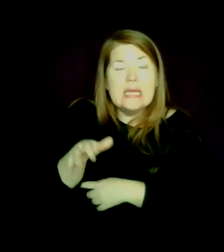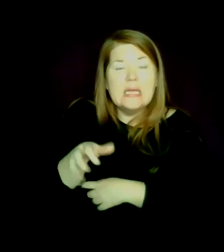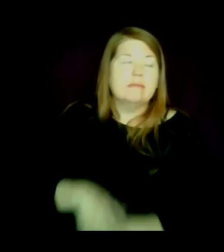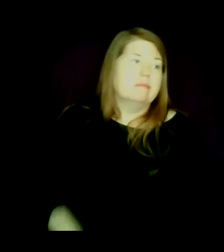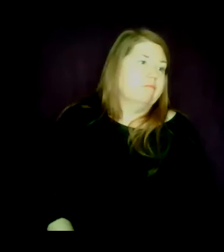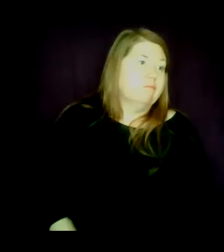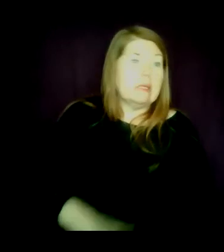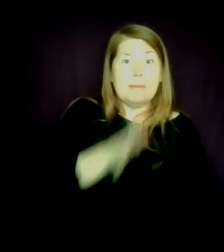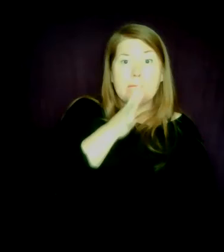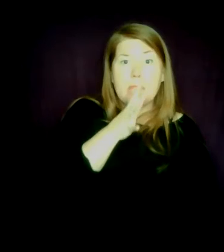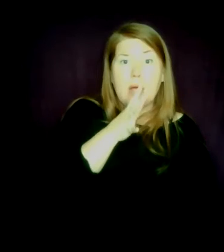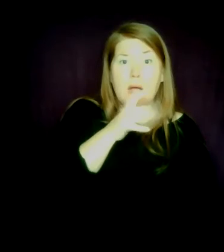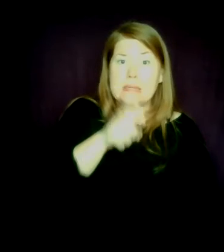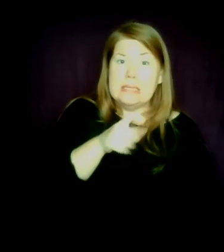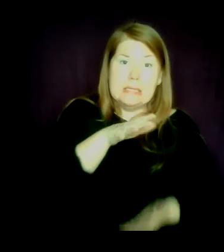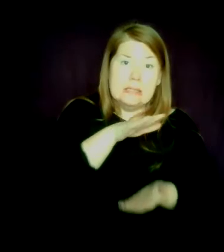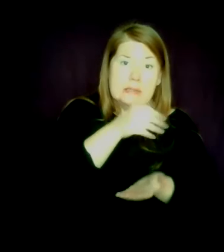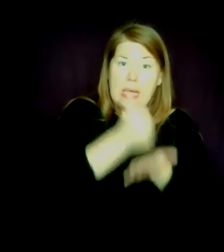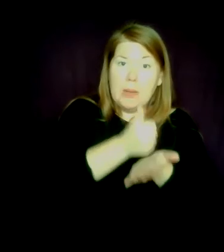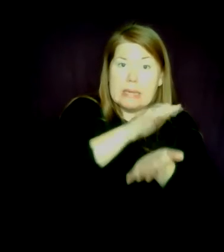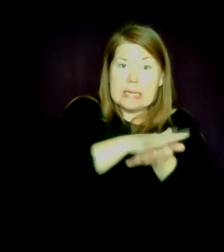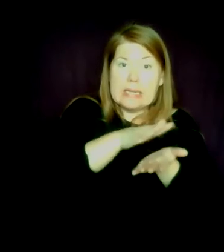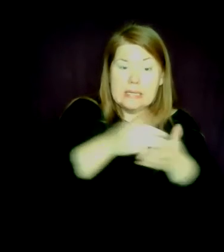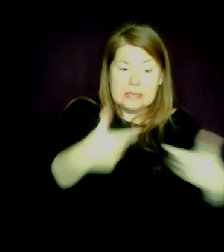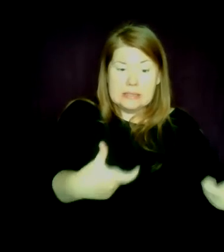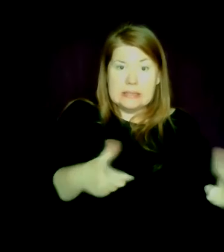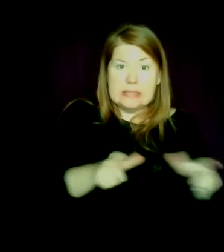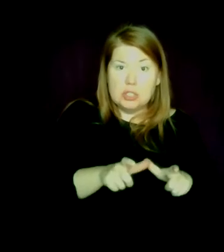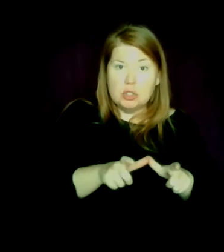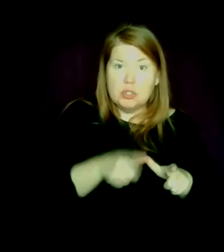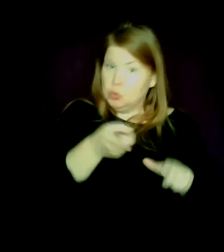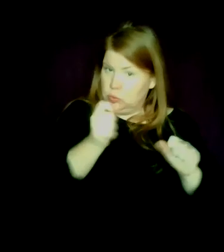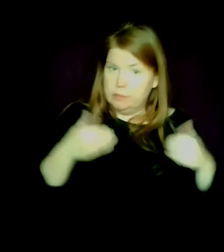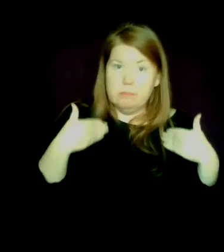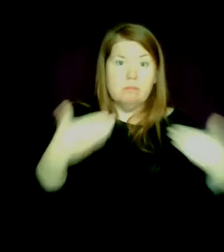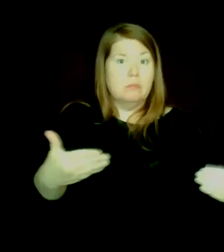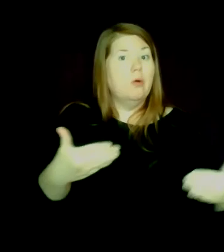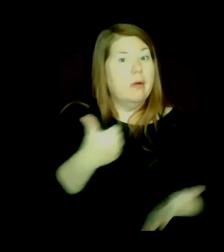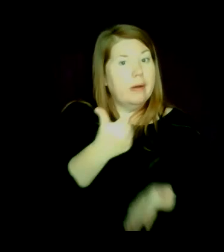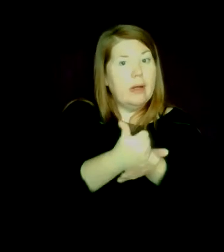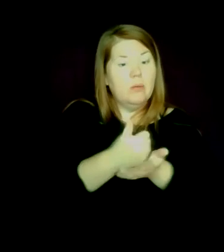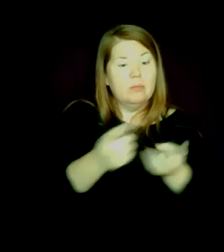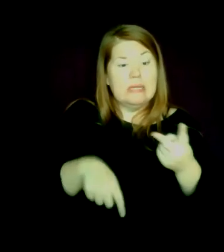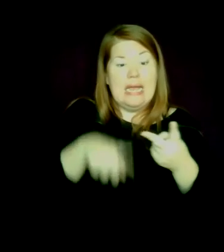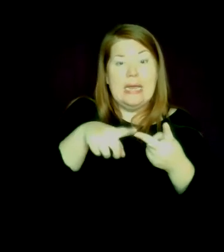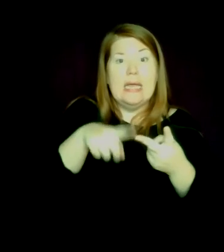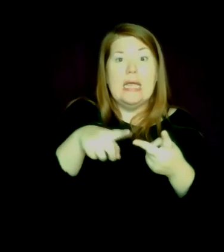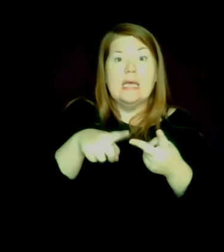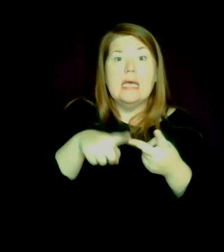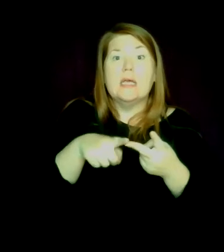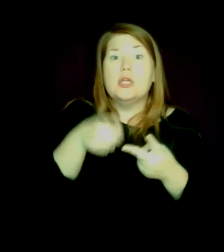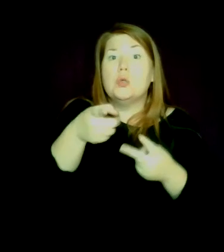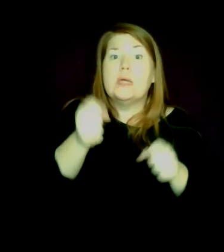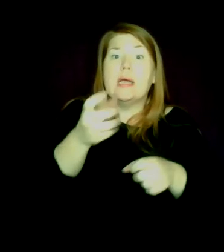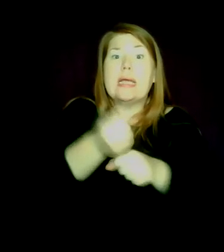You can be a helper just like Shauna. And then number 2, we always have this where you can do something with paper. We're going to